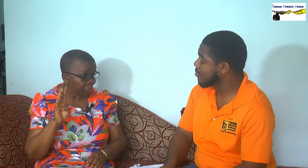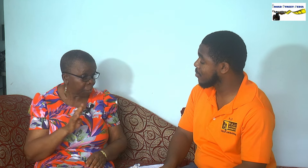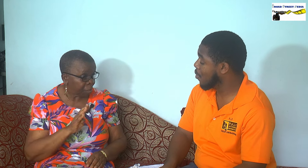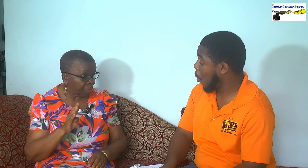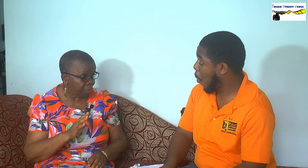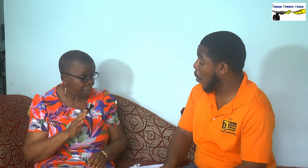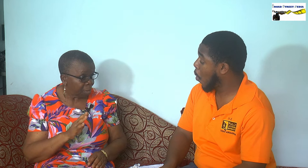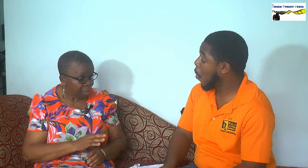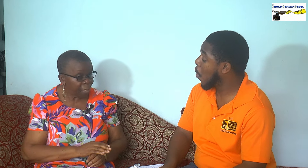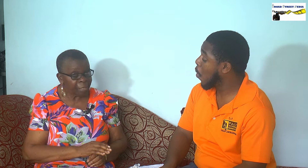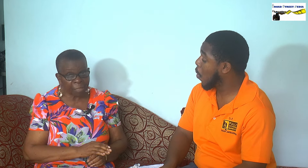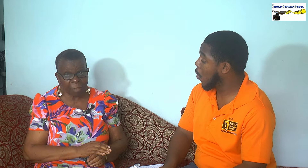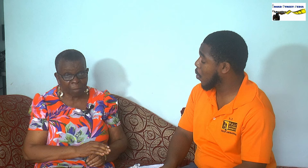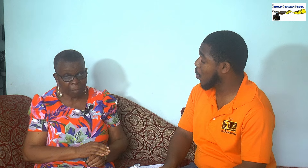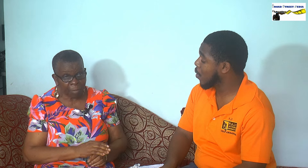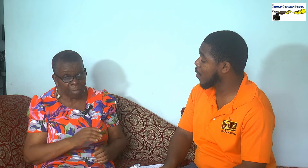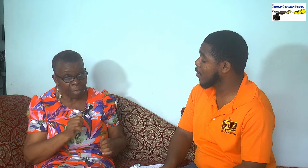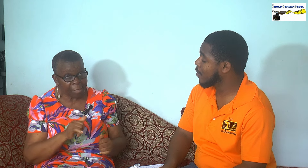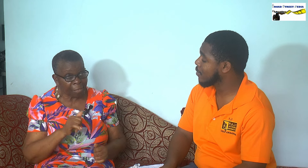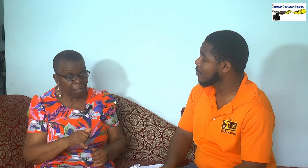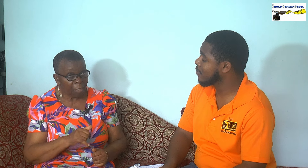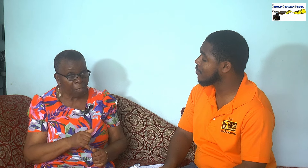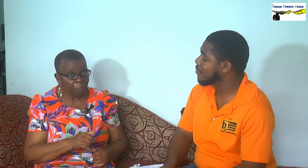Barbados. Yes. Yes.